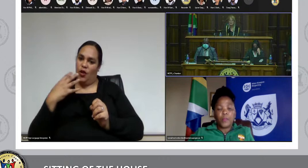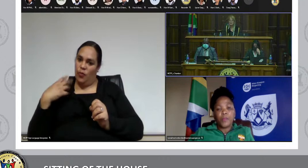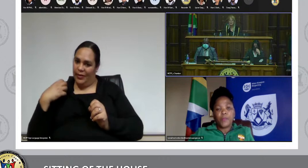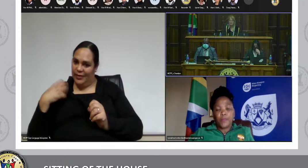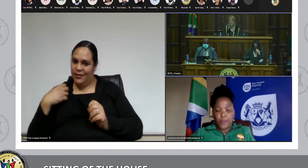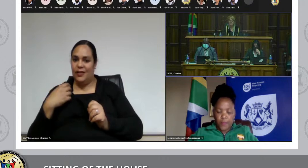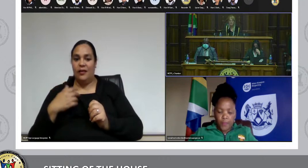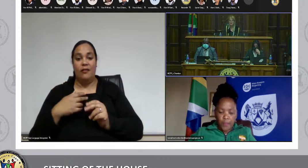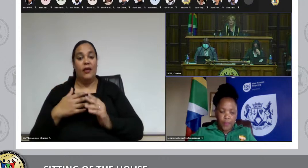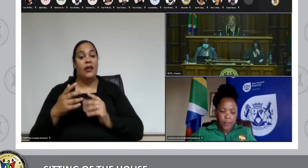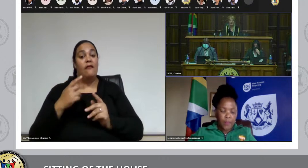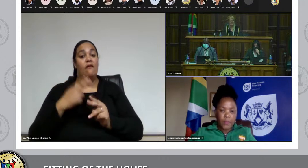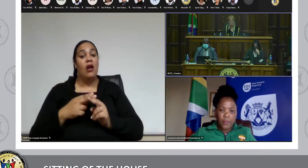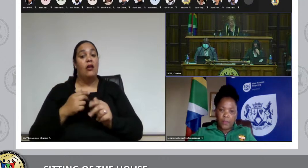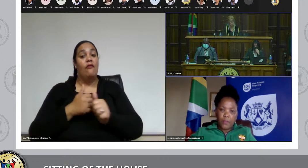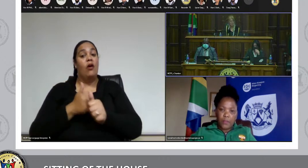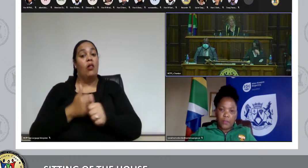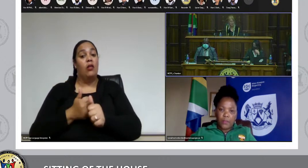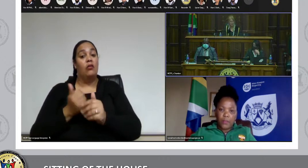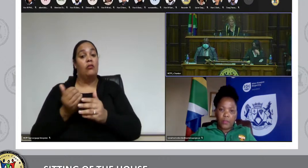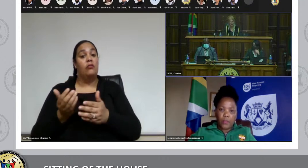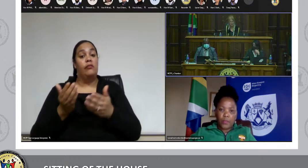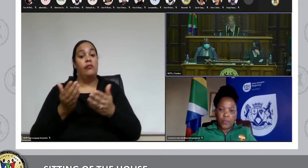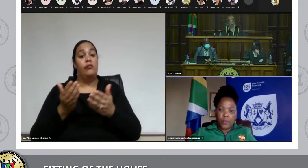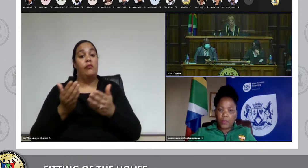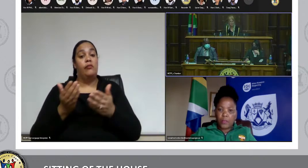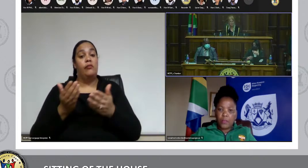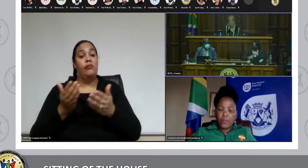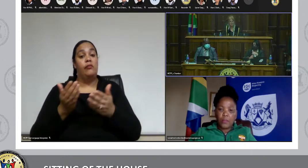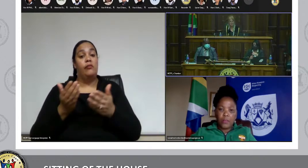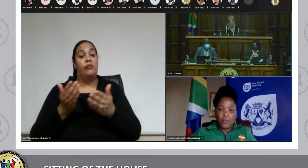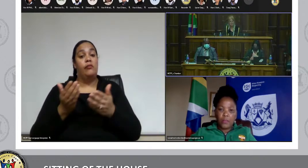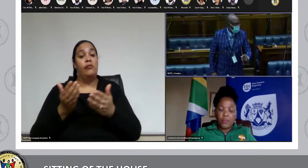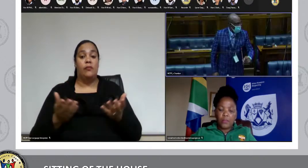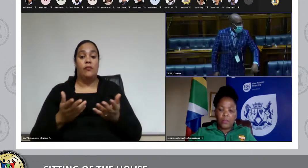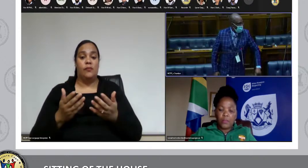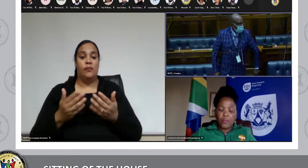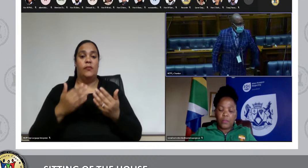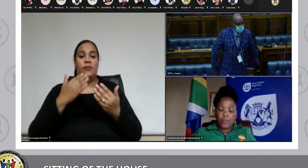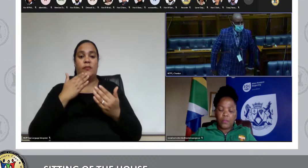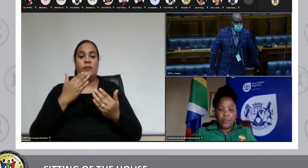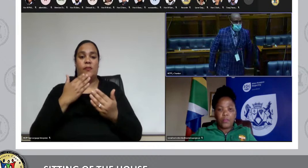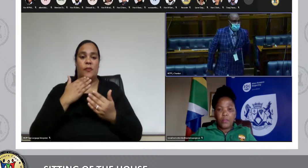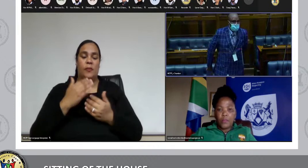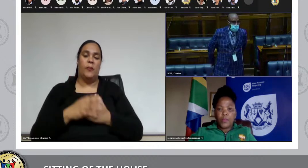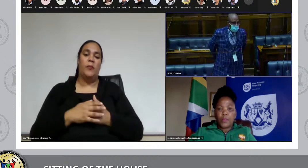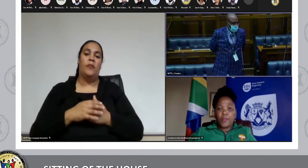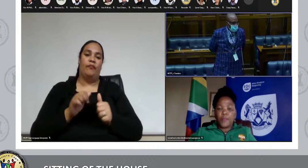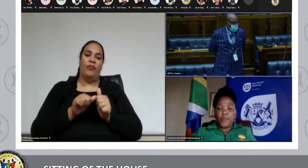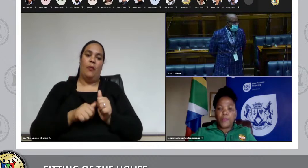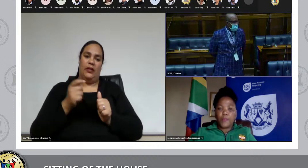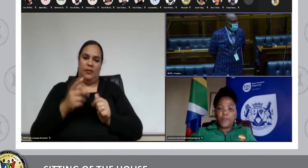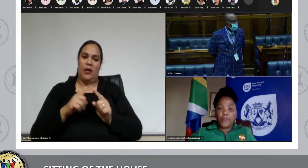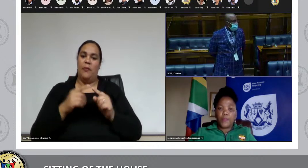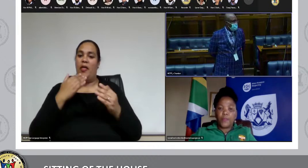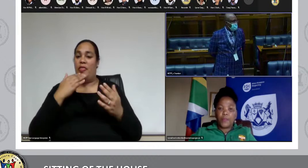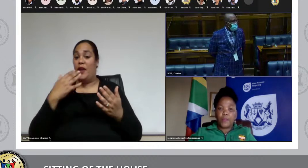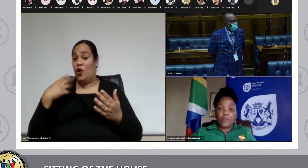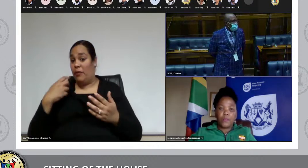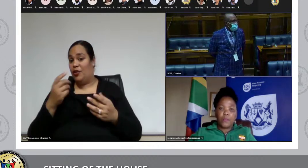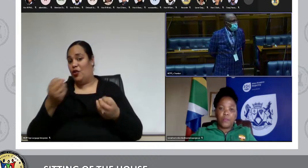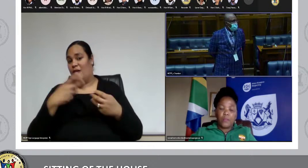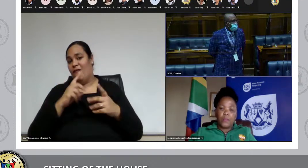Any final follow-ups? Over to you, Member. Thank you, Deputy Speaker, and thank you, Minister, for the